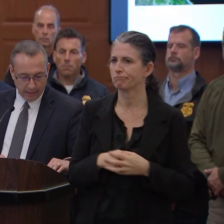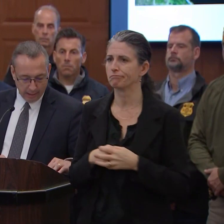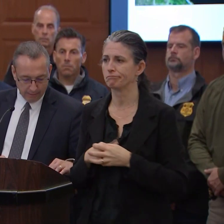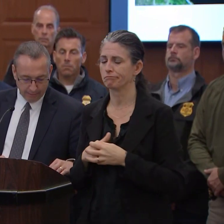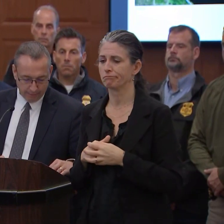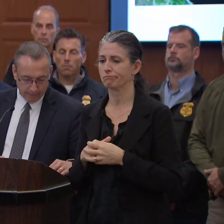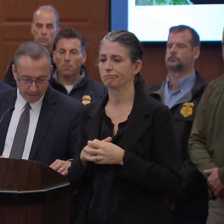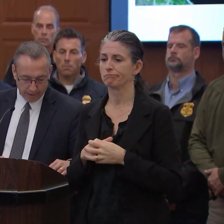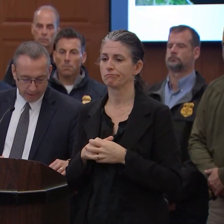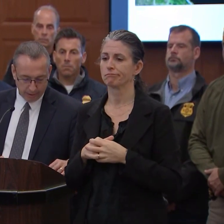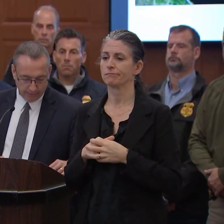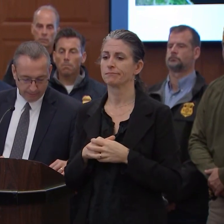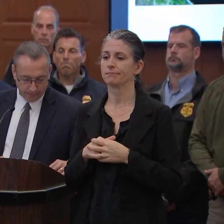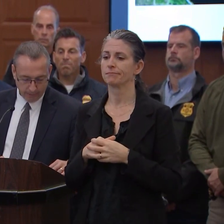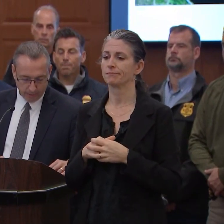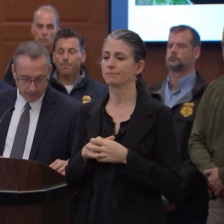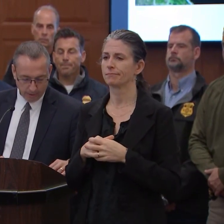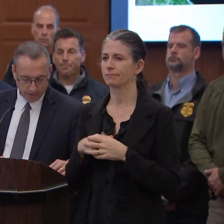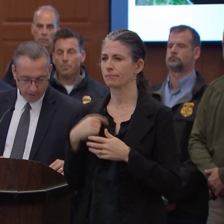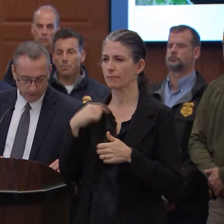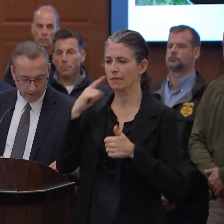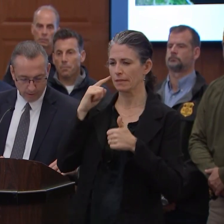is the information